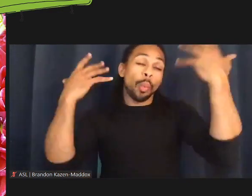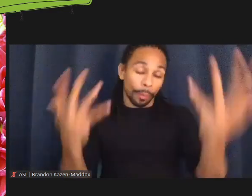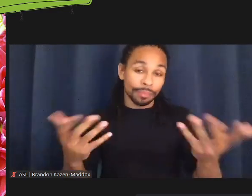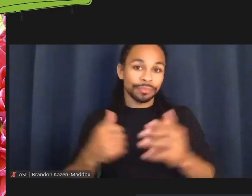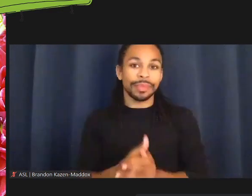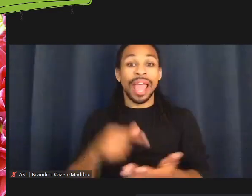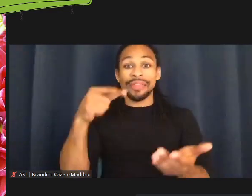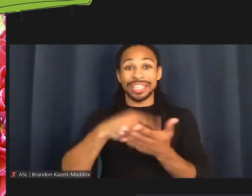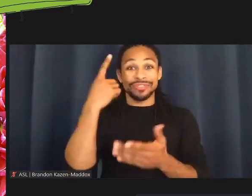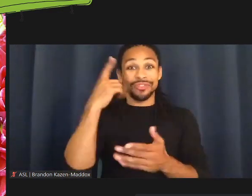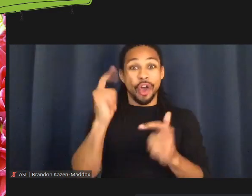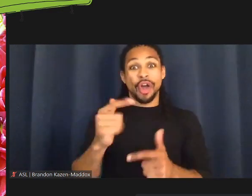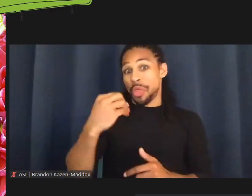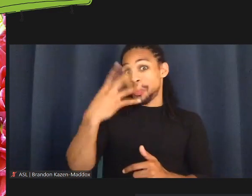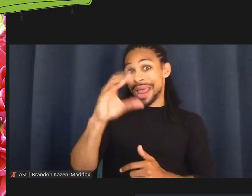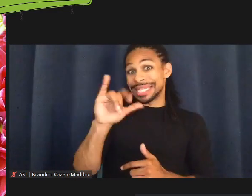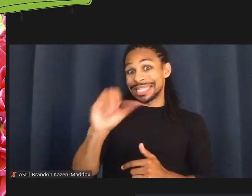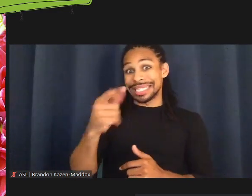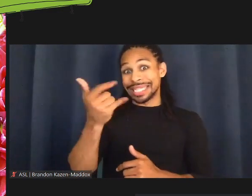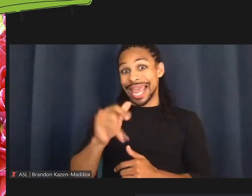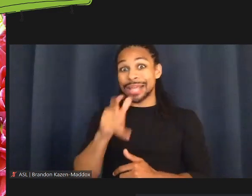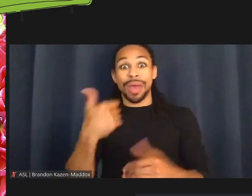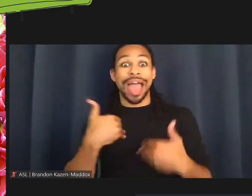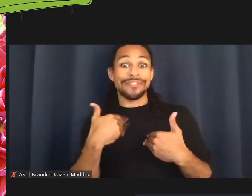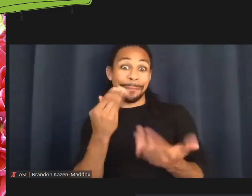cis gays who have money.